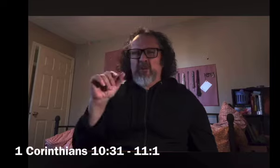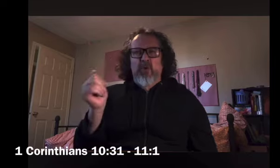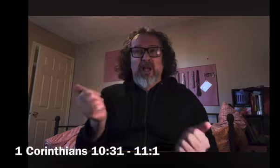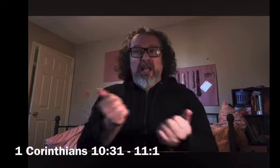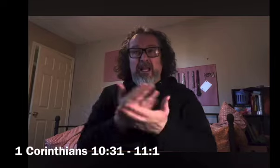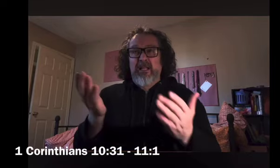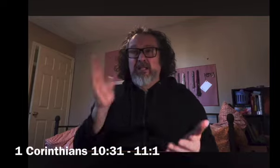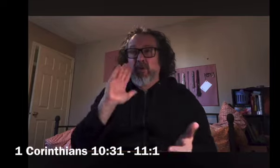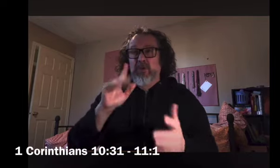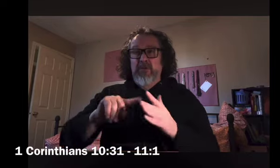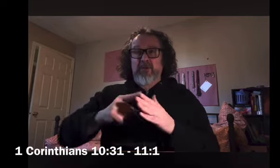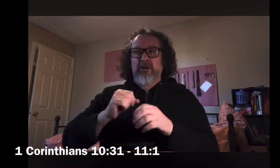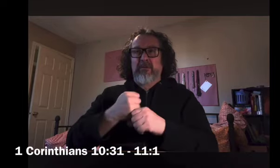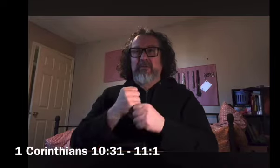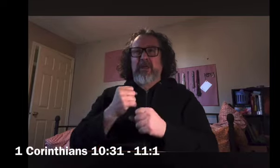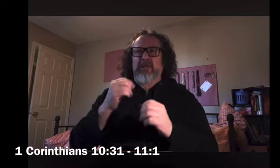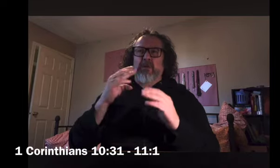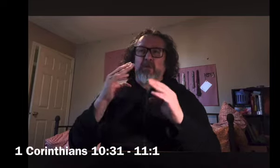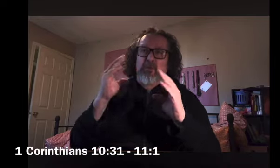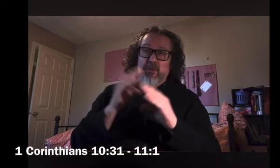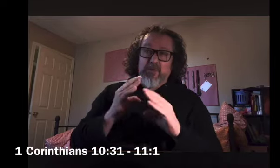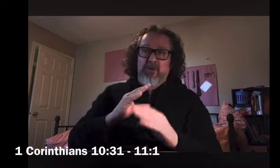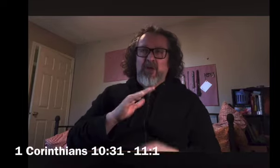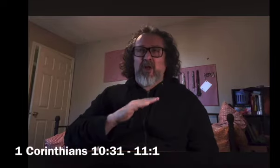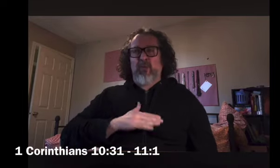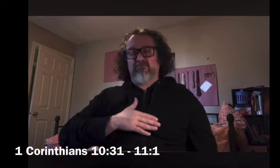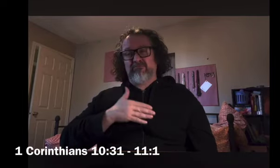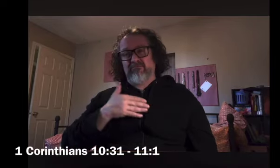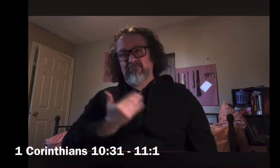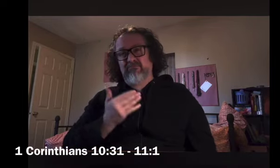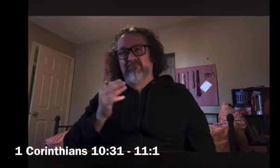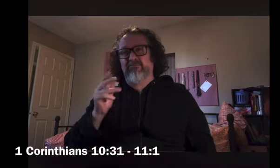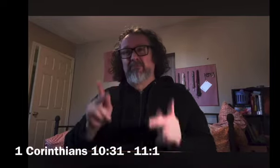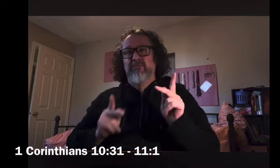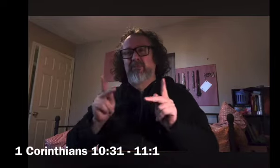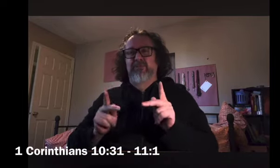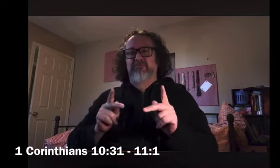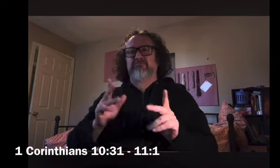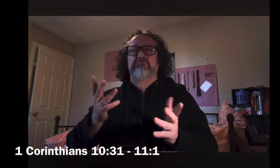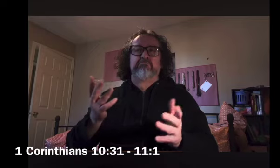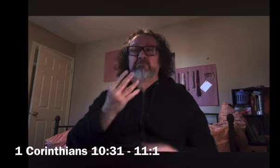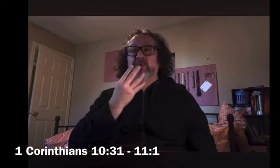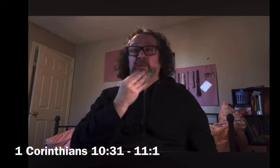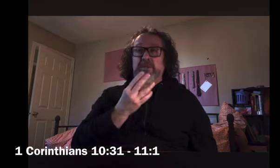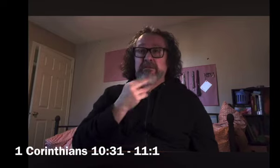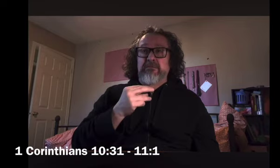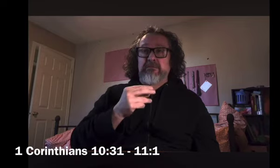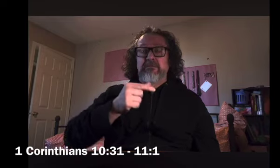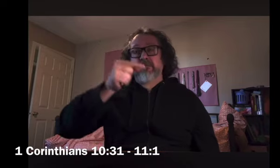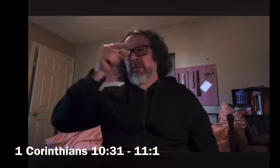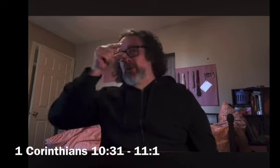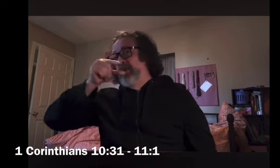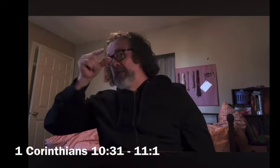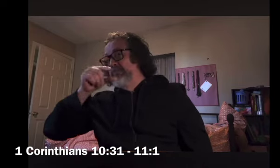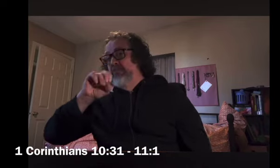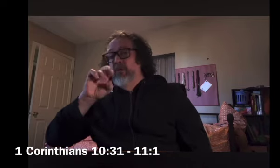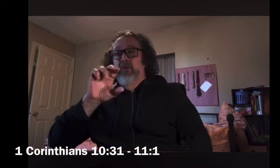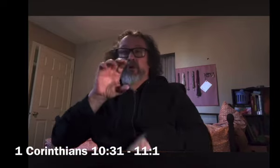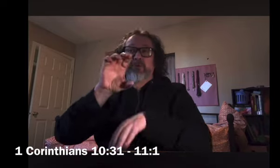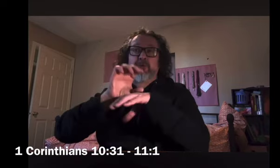glory of God. Avoid giving offense, whether to the Jews or the Greeks